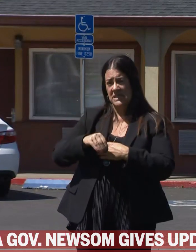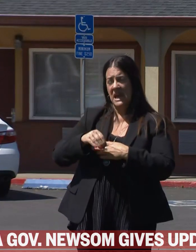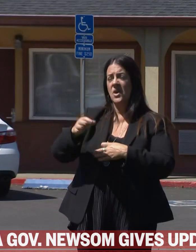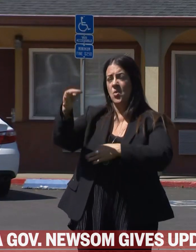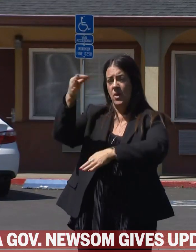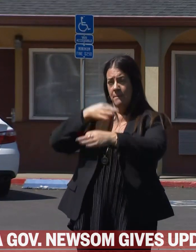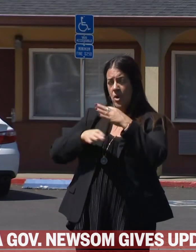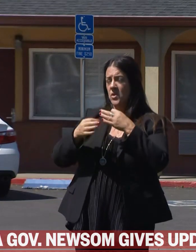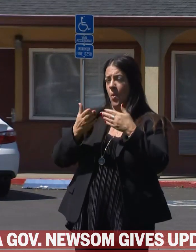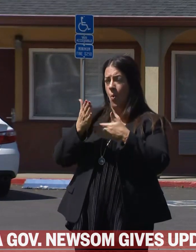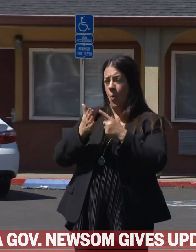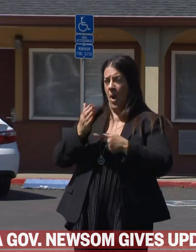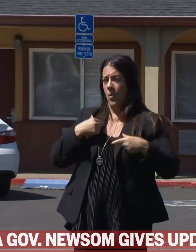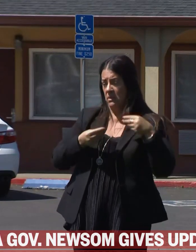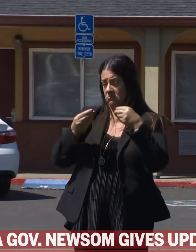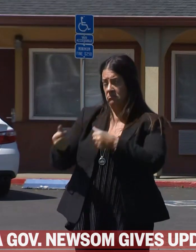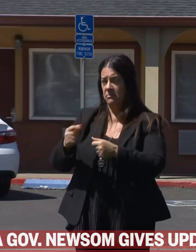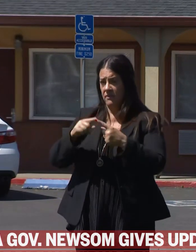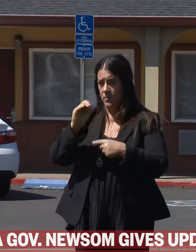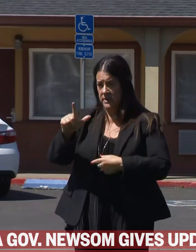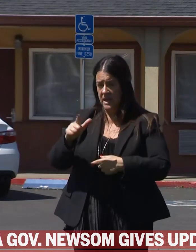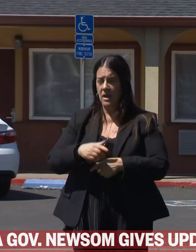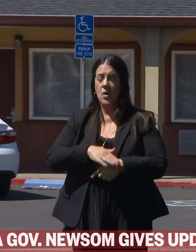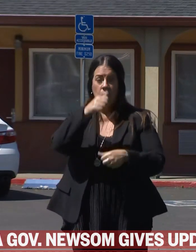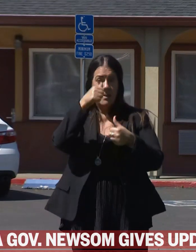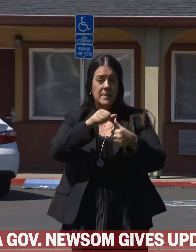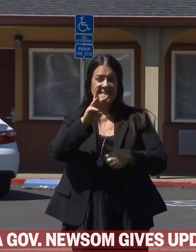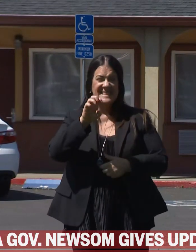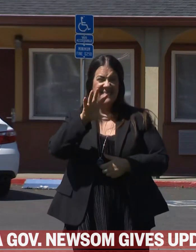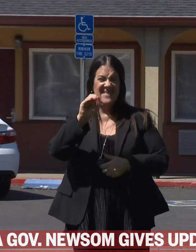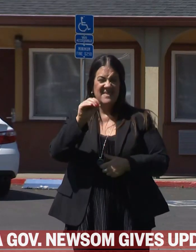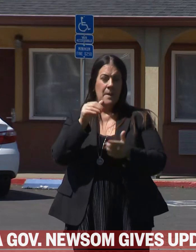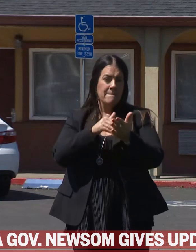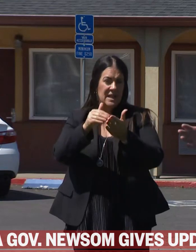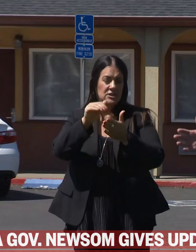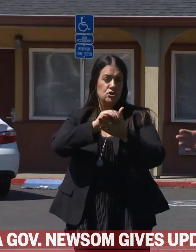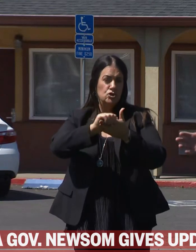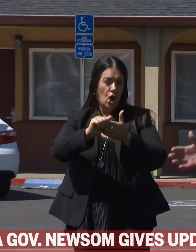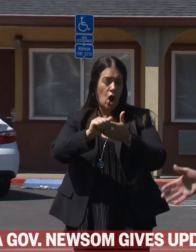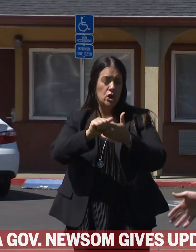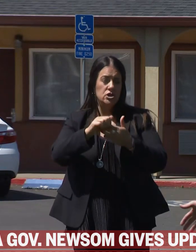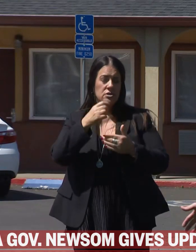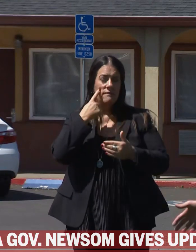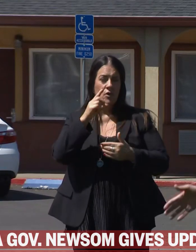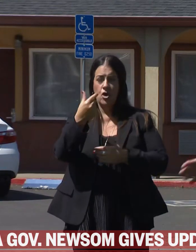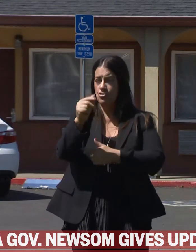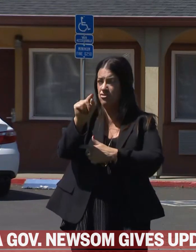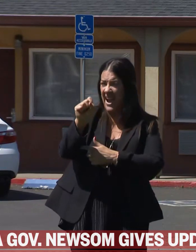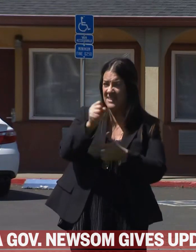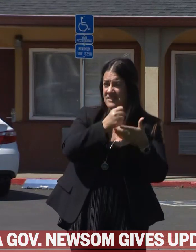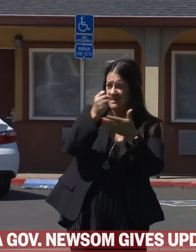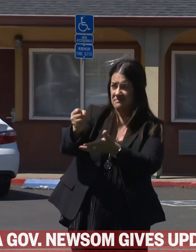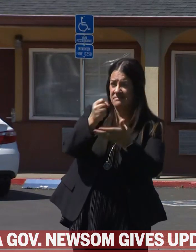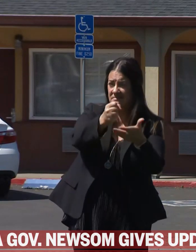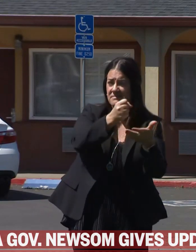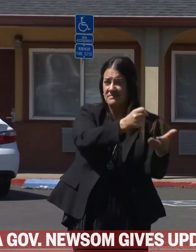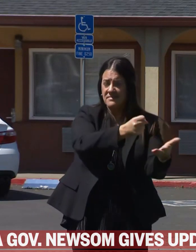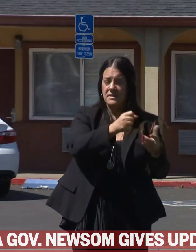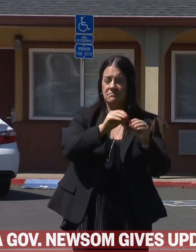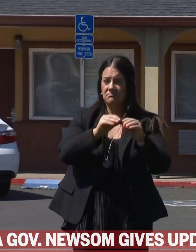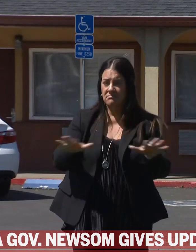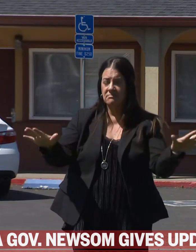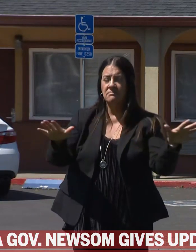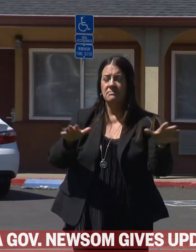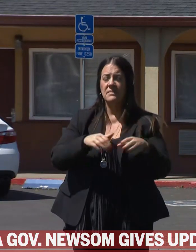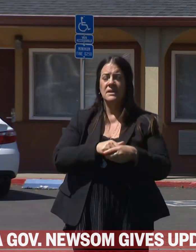said specifically, we provided $650 million of emergency grants. All those award letters, now 100% of the award letters are